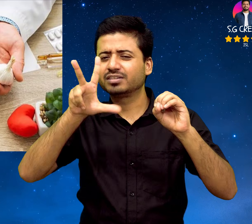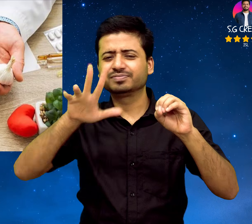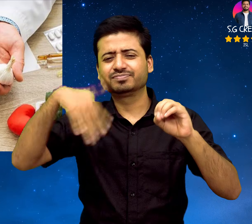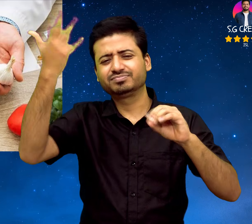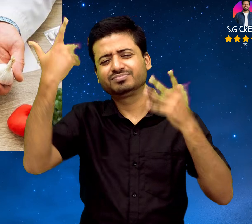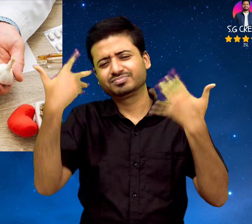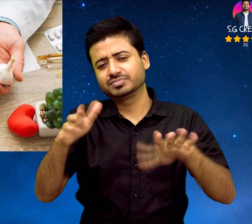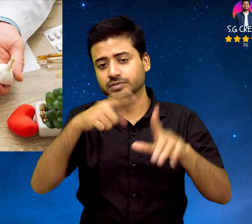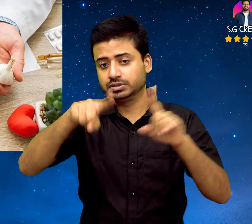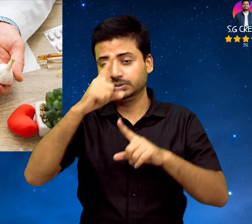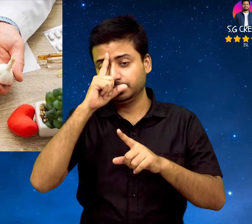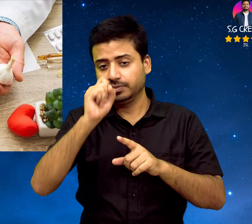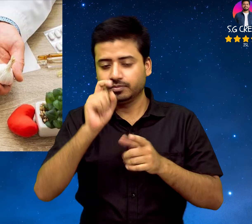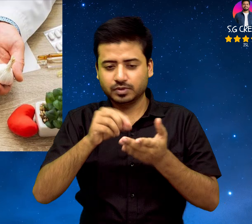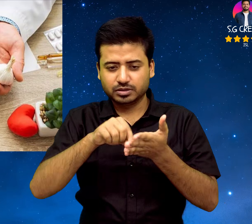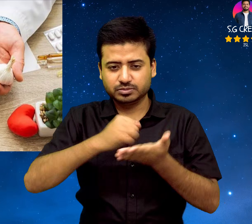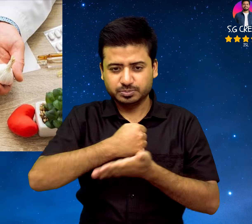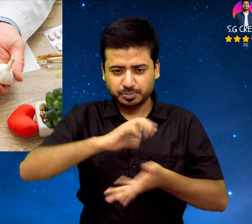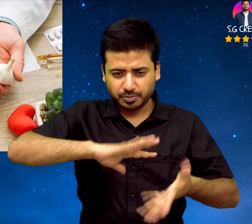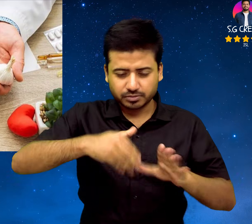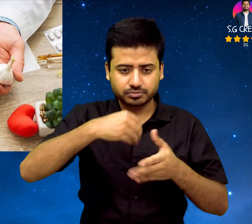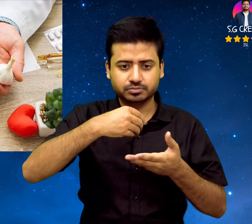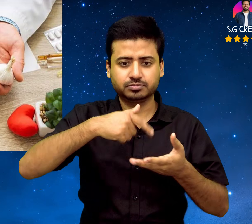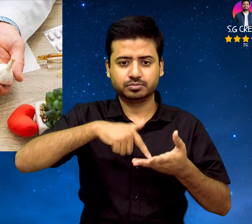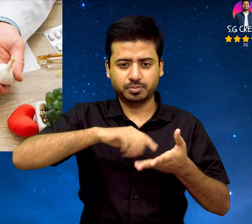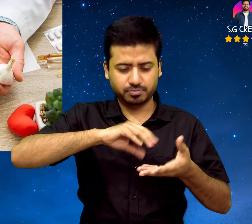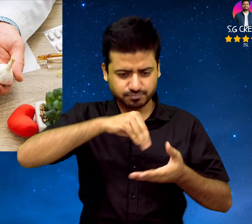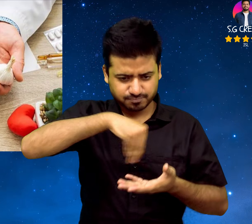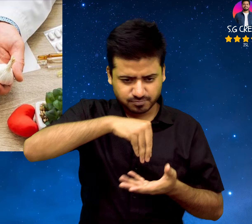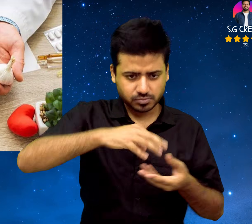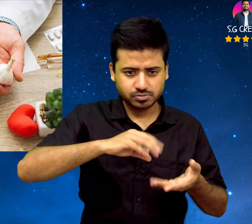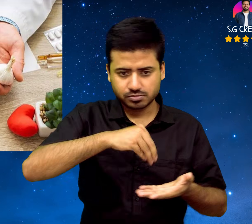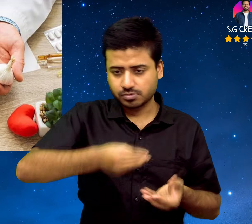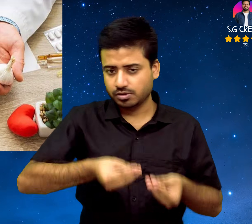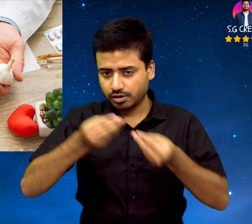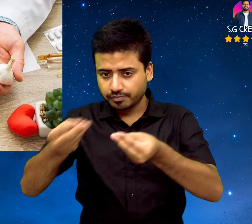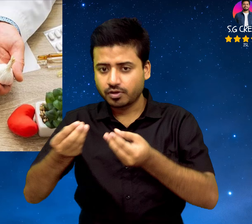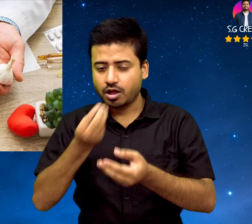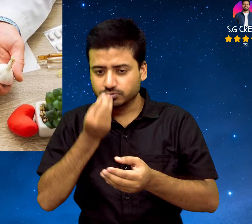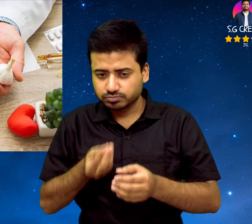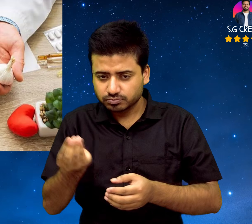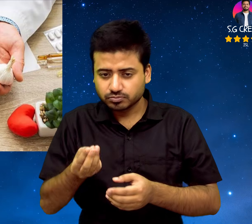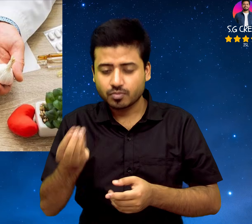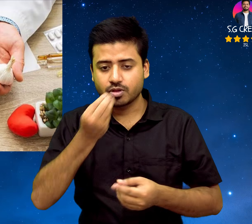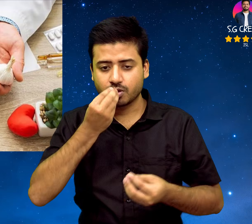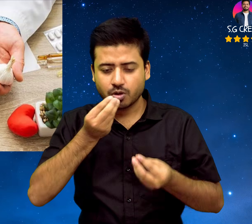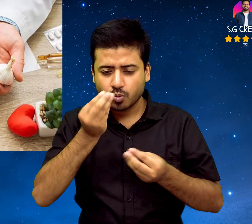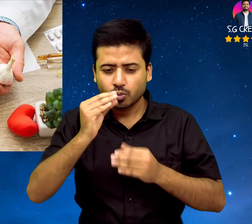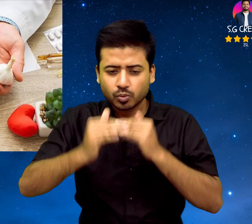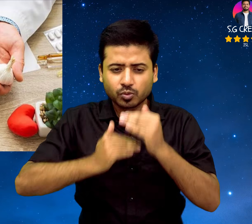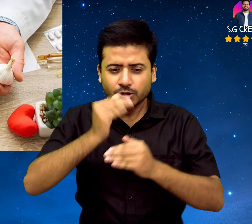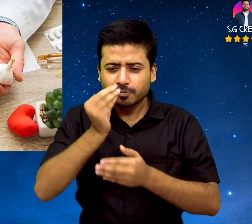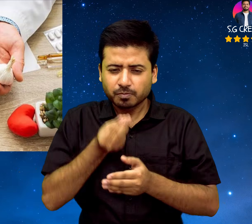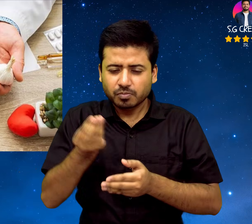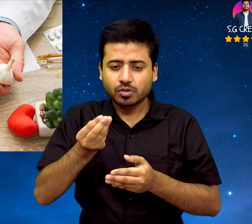heightened concentrations of sulfur precursors. Allicin exhibits strong antimicrobial, antifungal, and